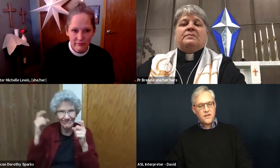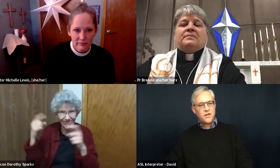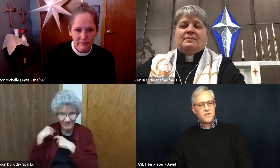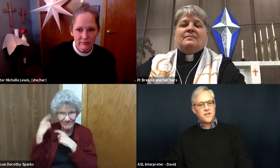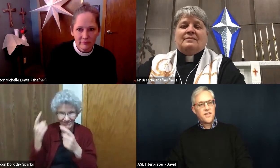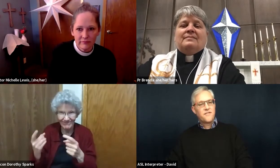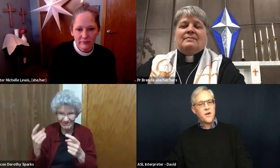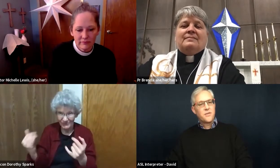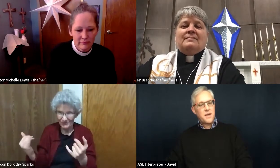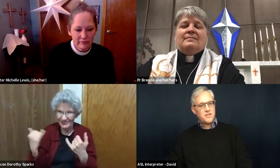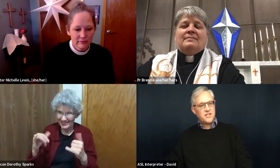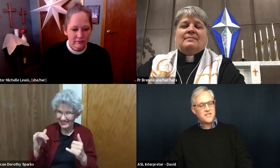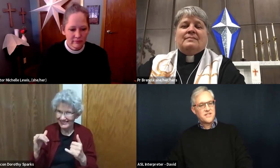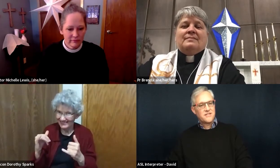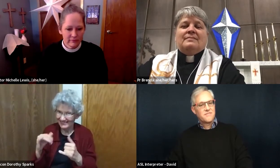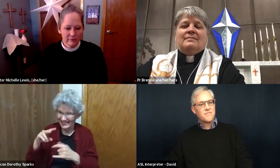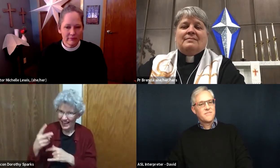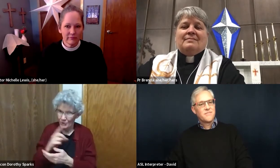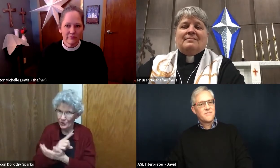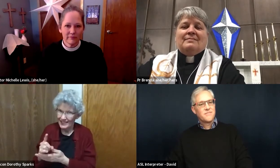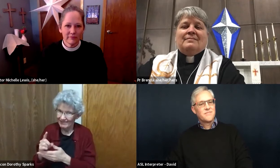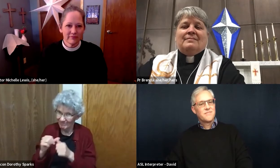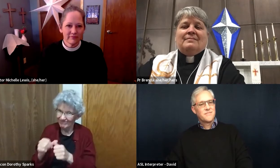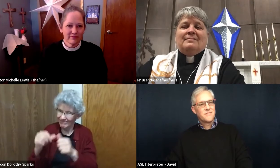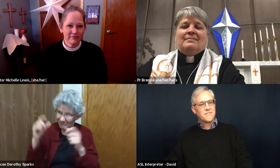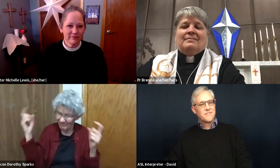it till they found the baby Jesus.